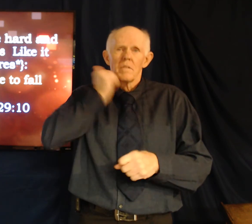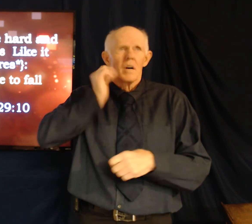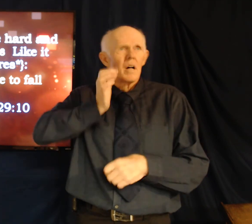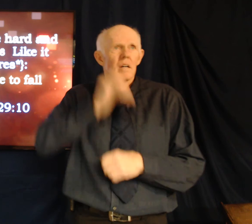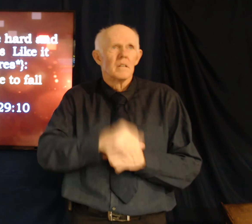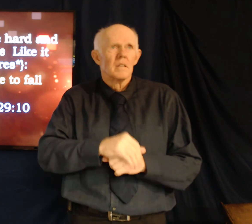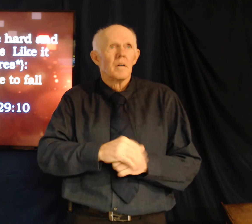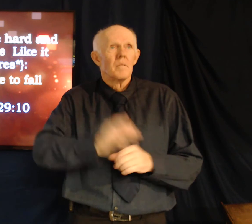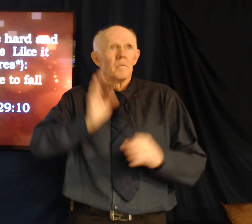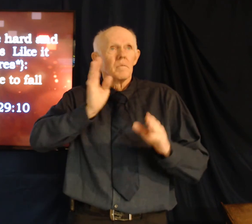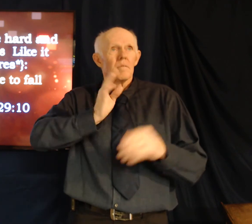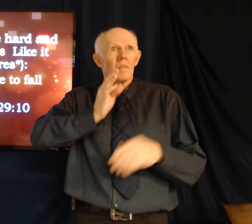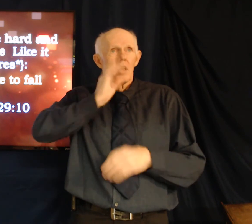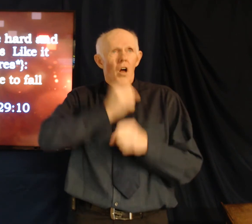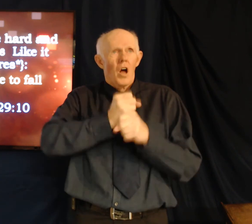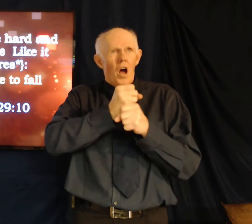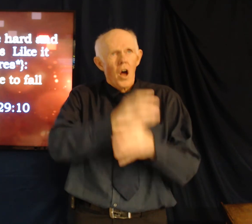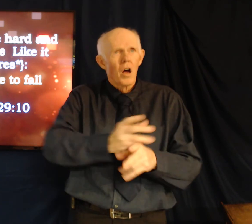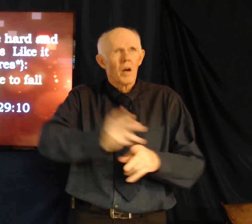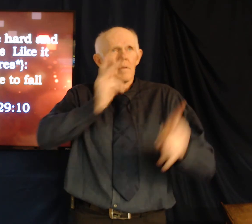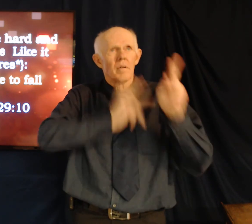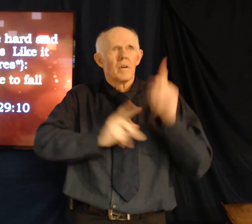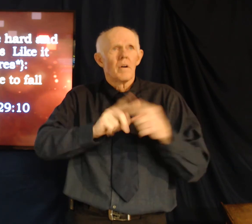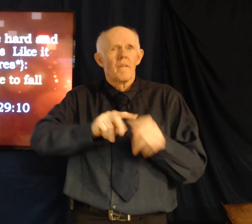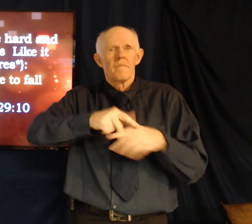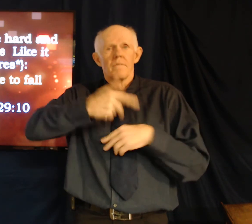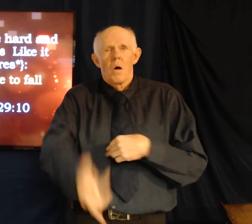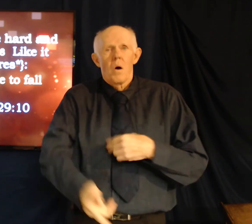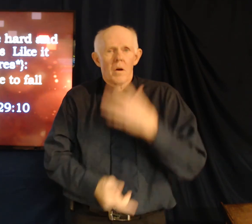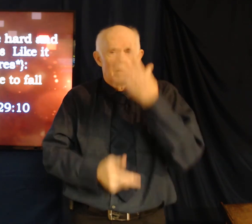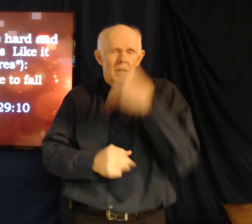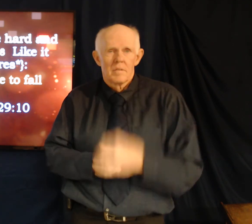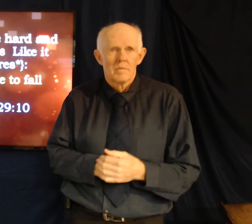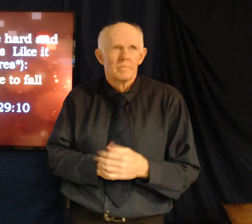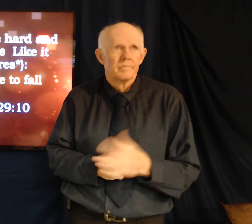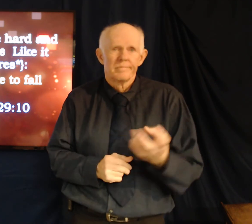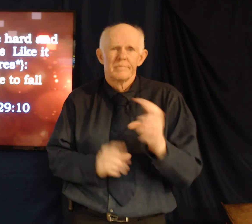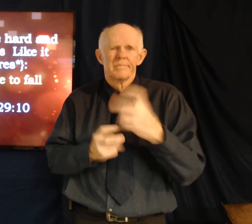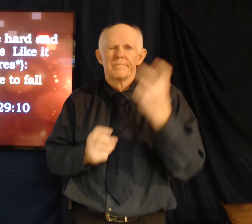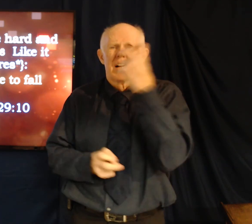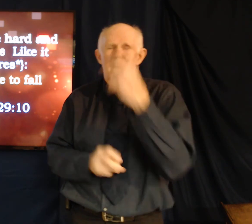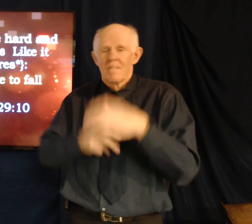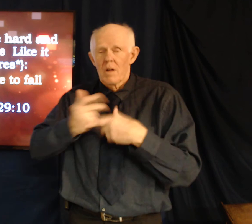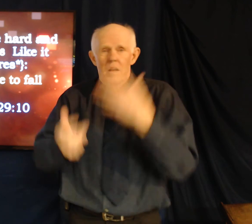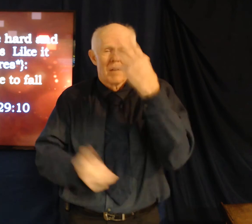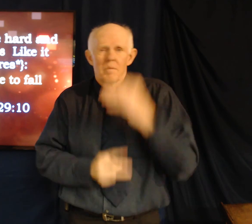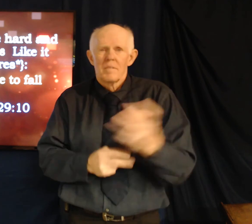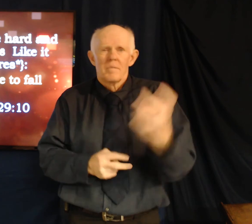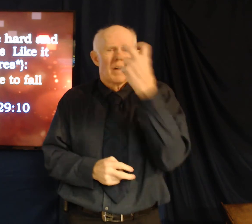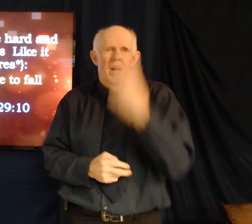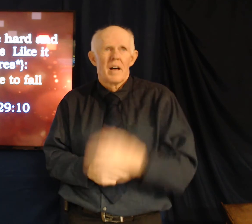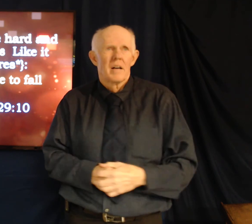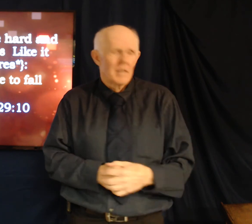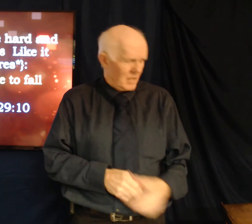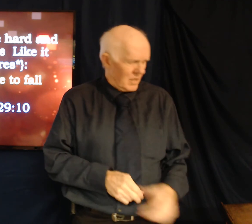They refused to listen and God caused the people to fall asleep. They were blind.